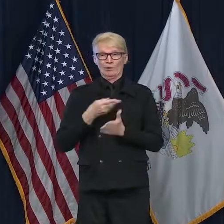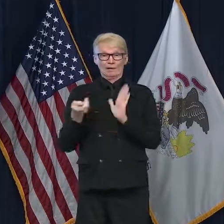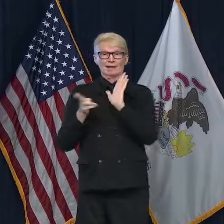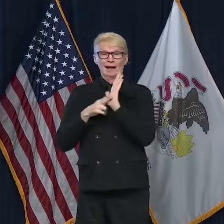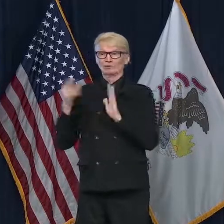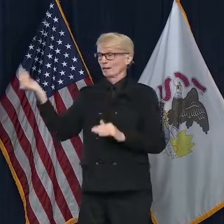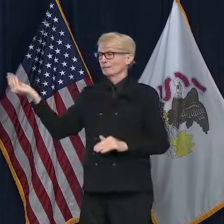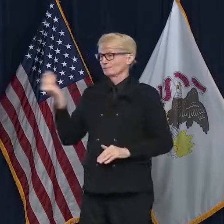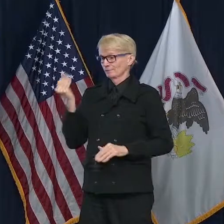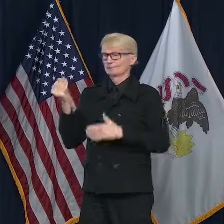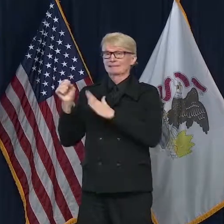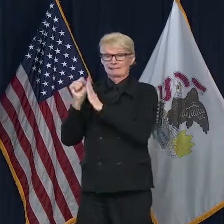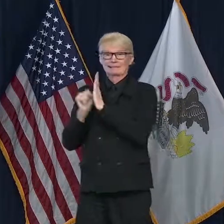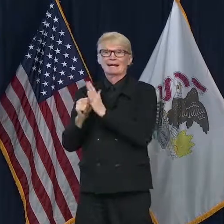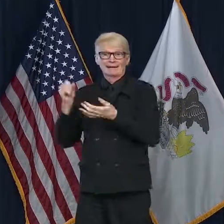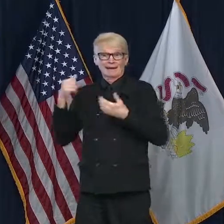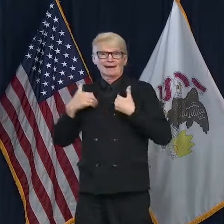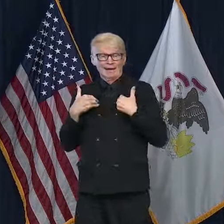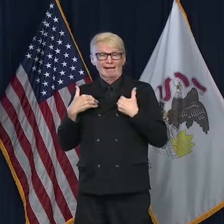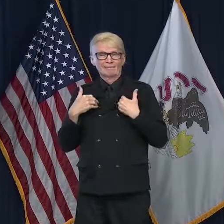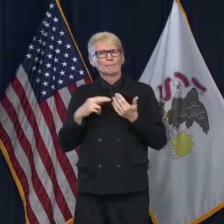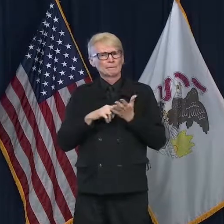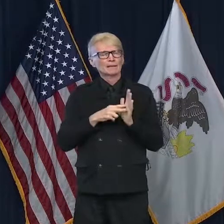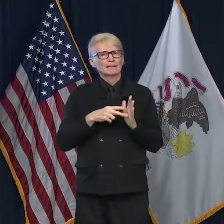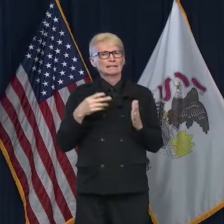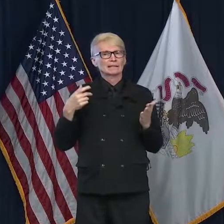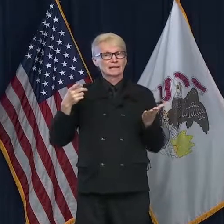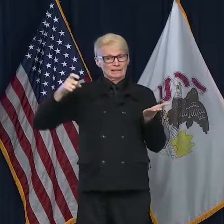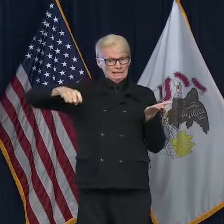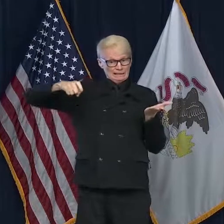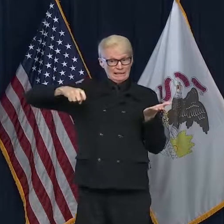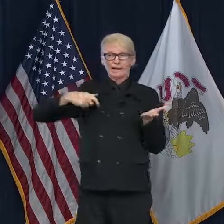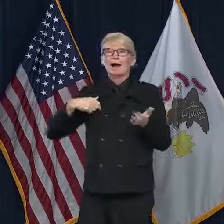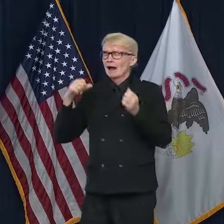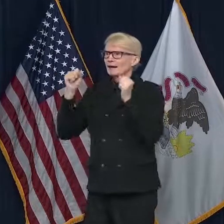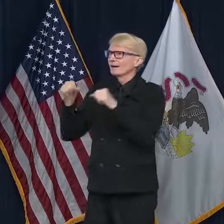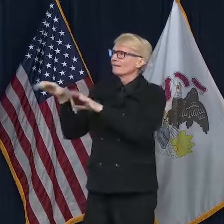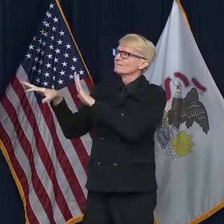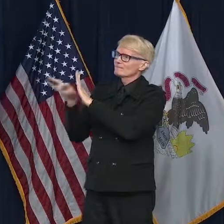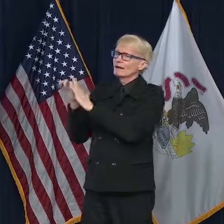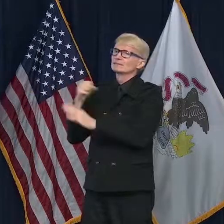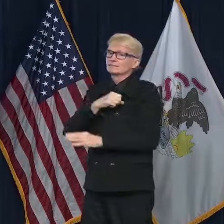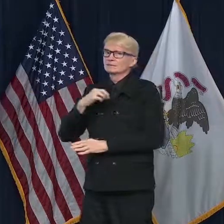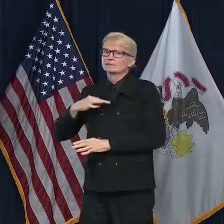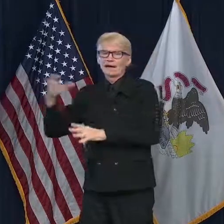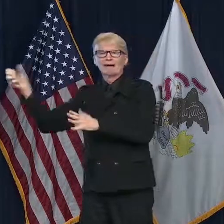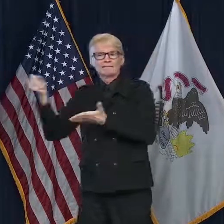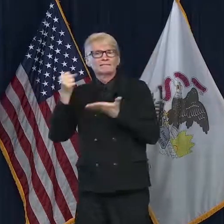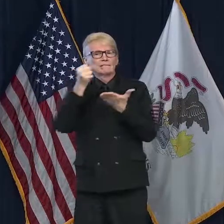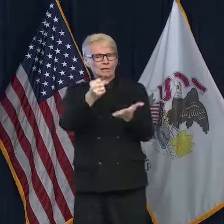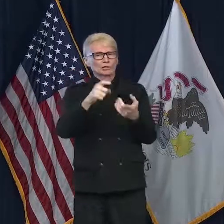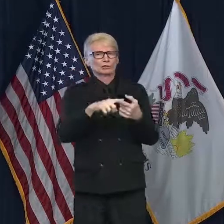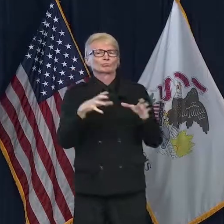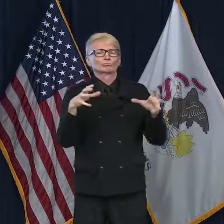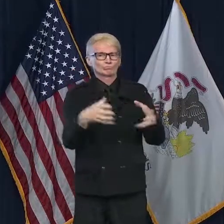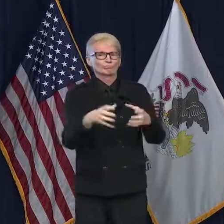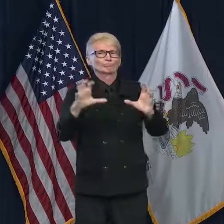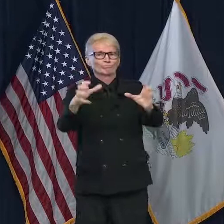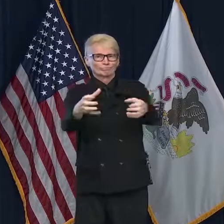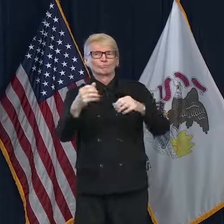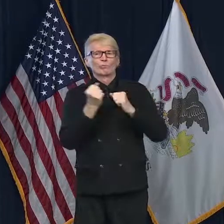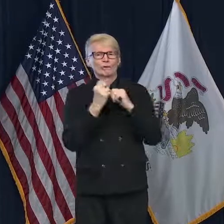can now have access to get a pool of staff that can staff beds as necessary. And so that's why we